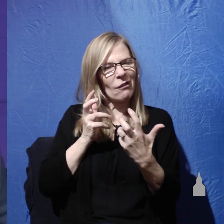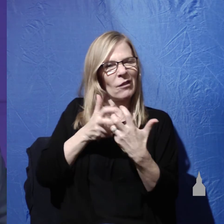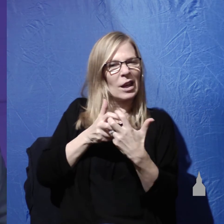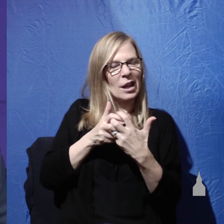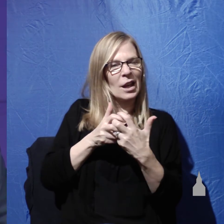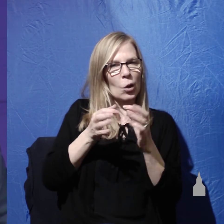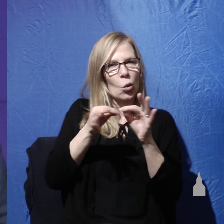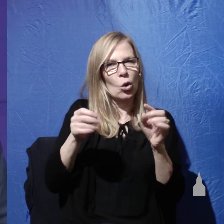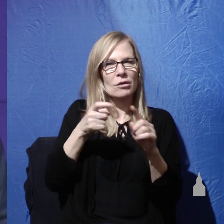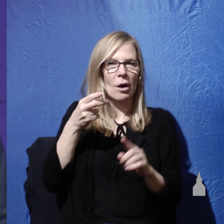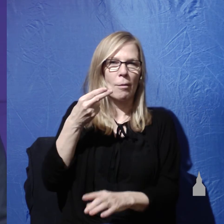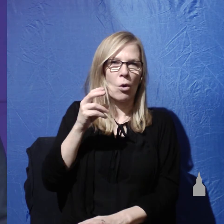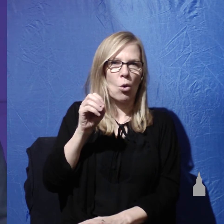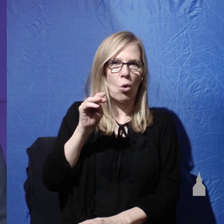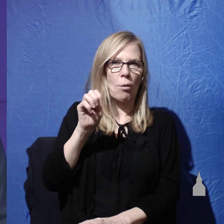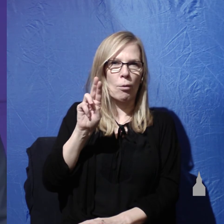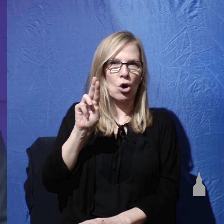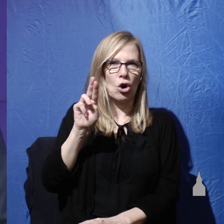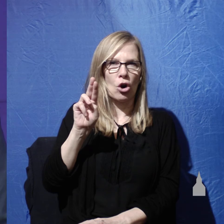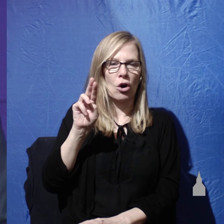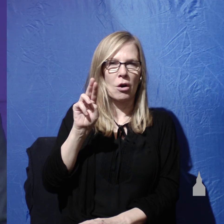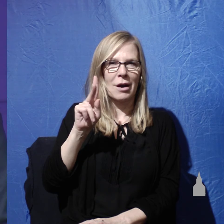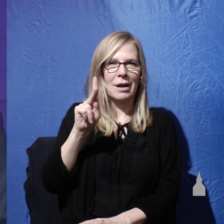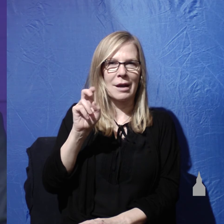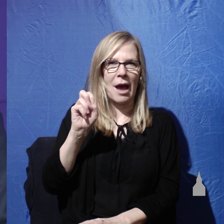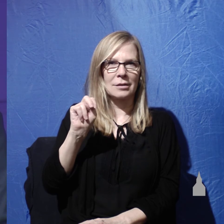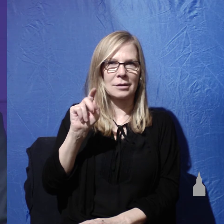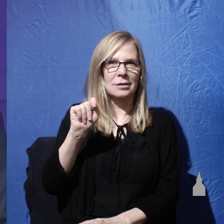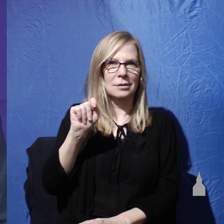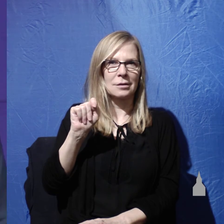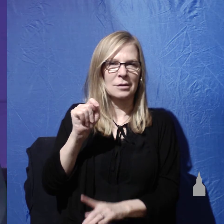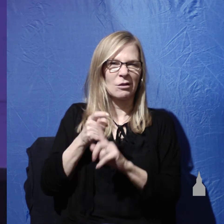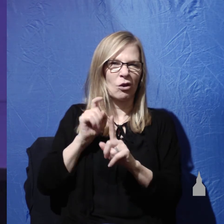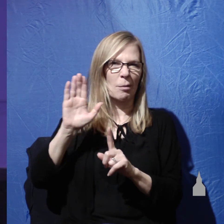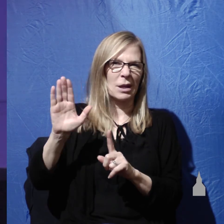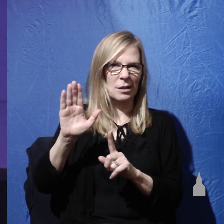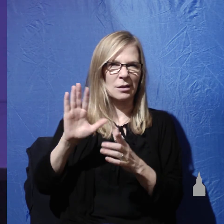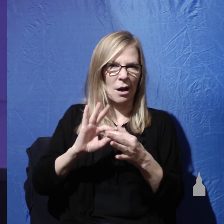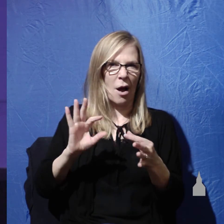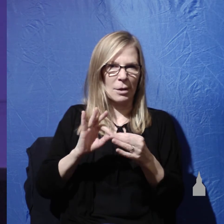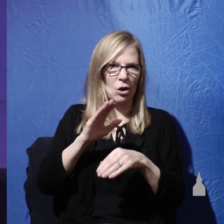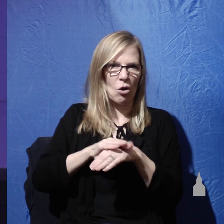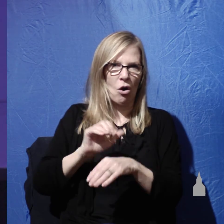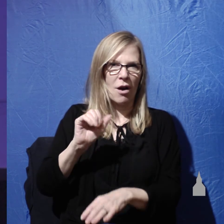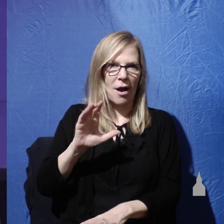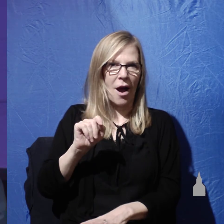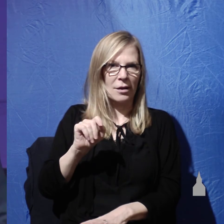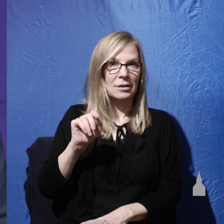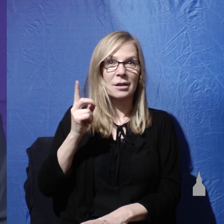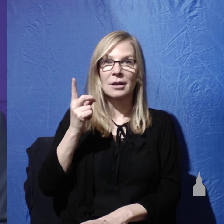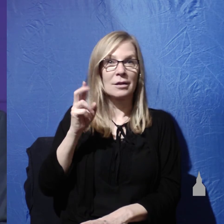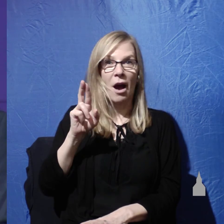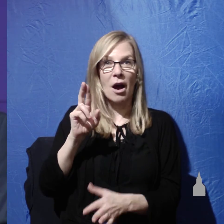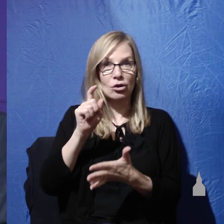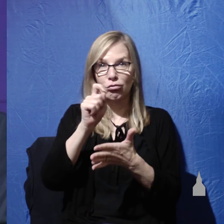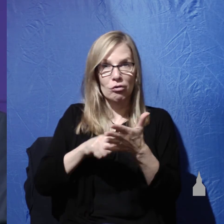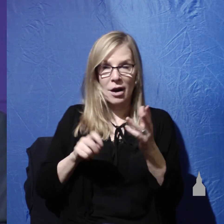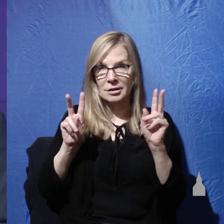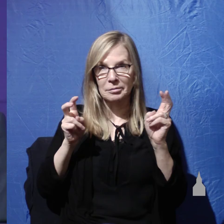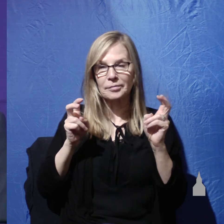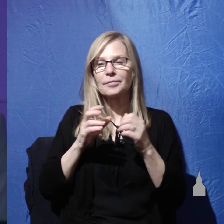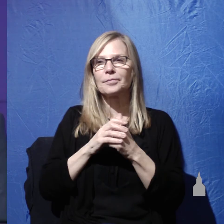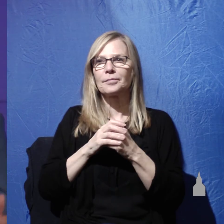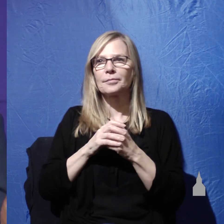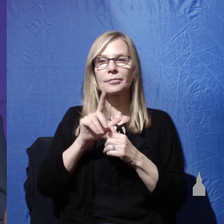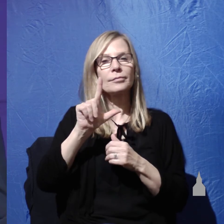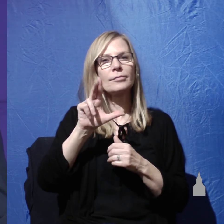from Dr. Homer Kent in his commentary on Acts. Dr. Kent writes this. Thus, Luke brought to